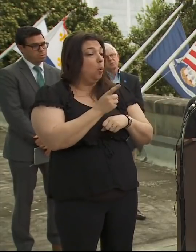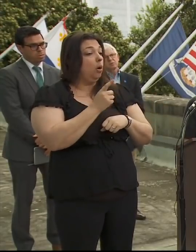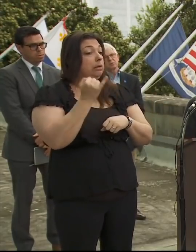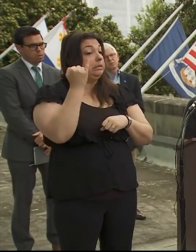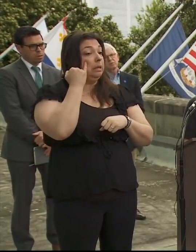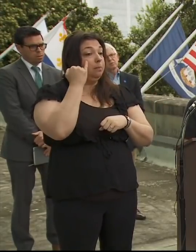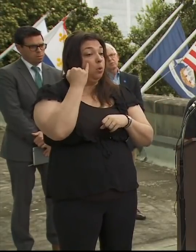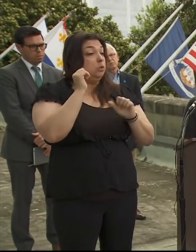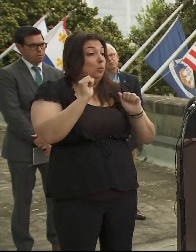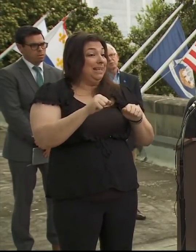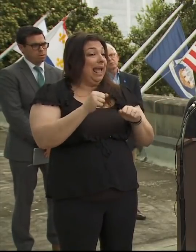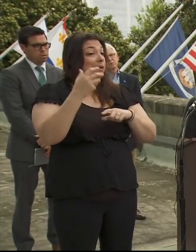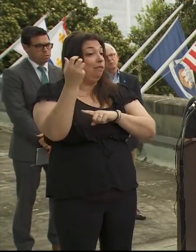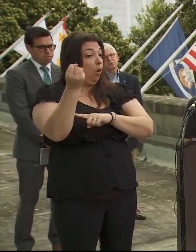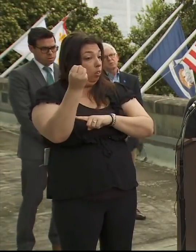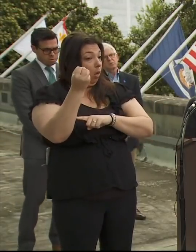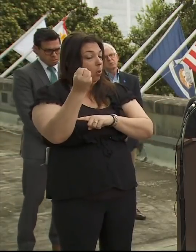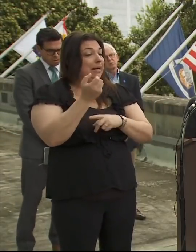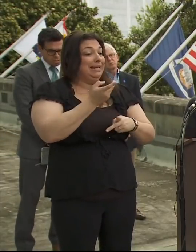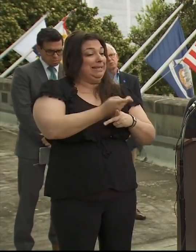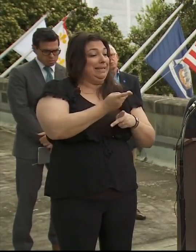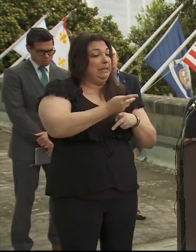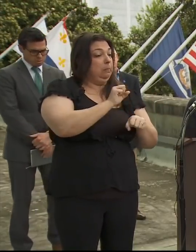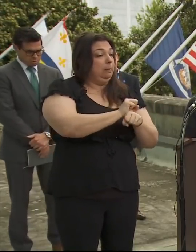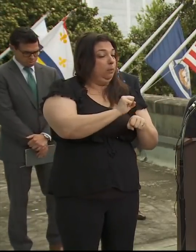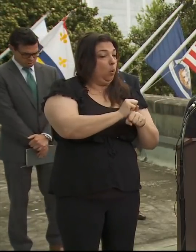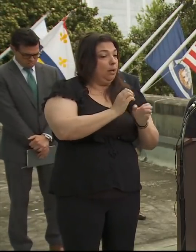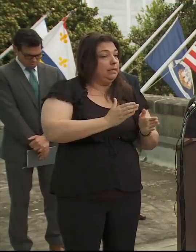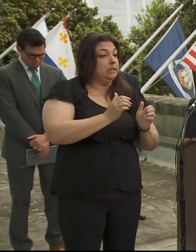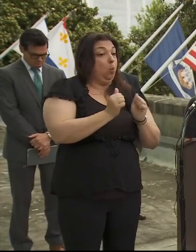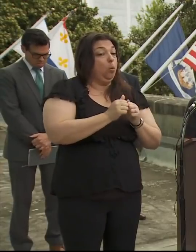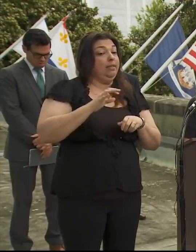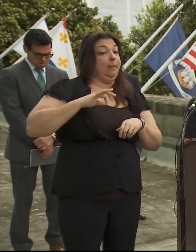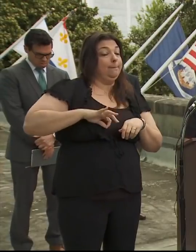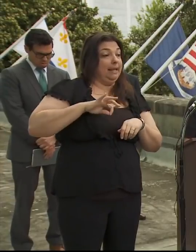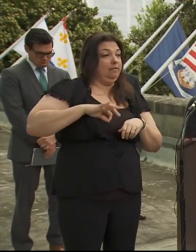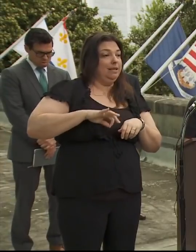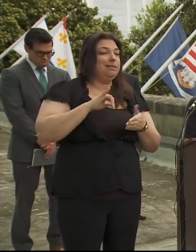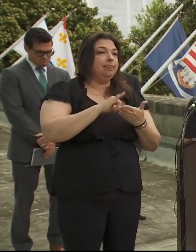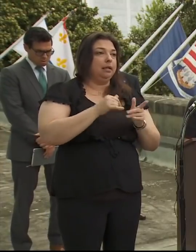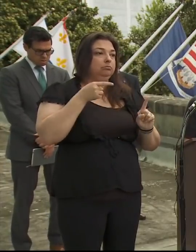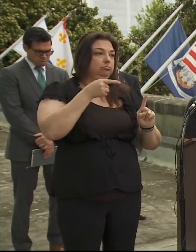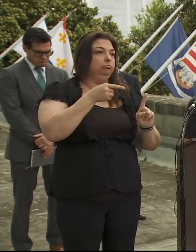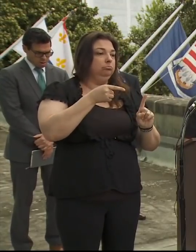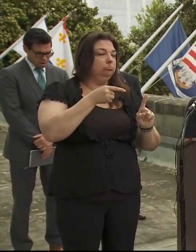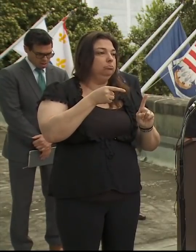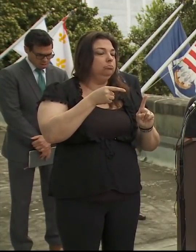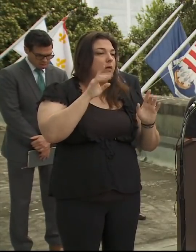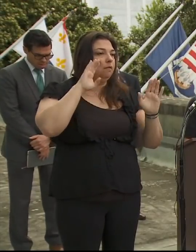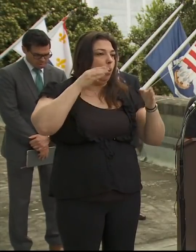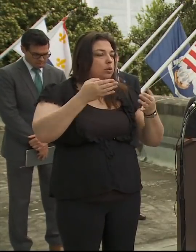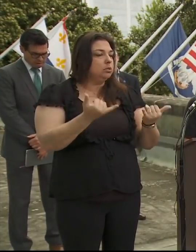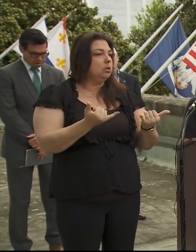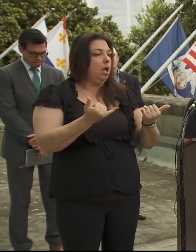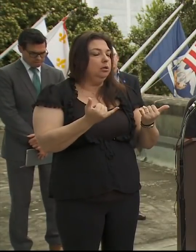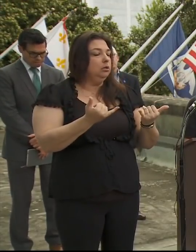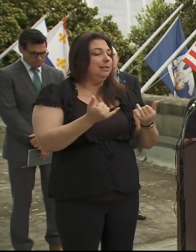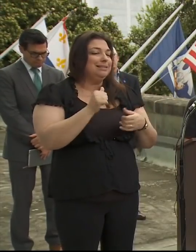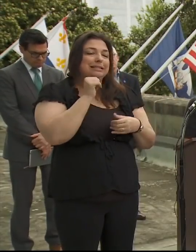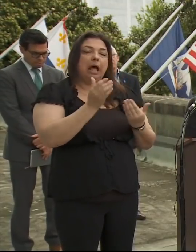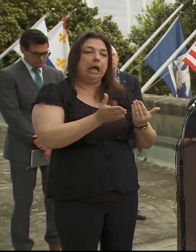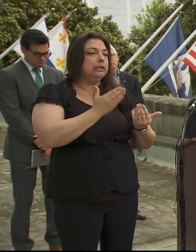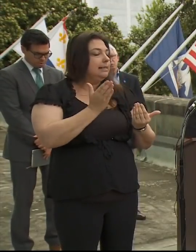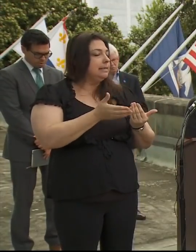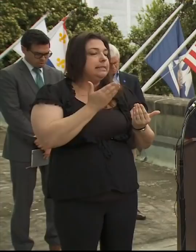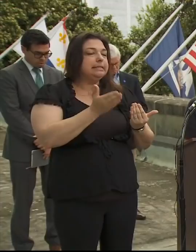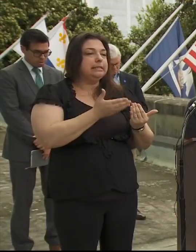if we can furlough and to keep our employees with their benefits, that's our main focus right now. It's not going to be easy. It's